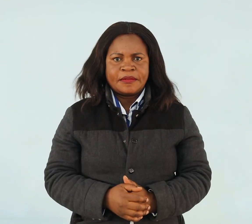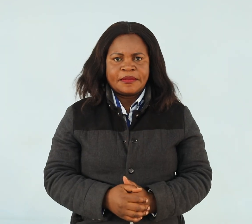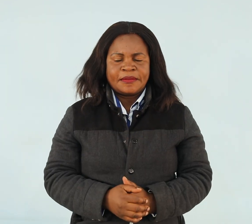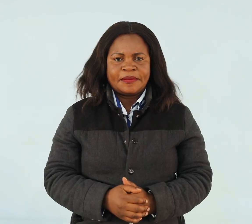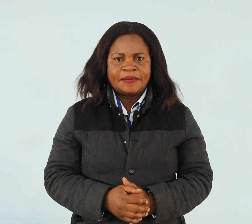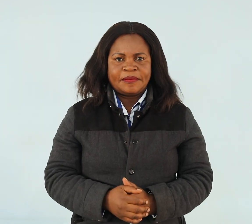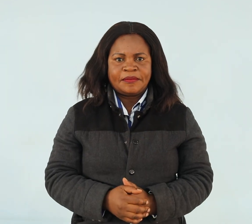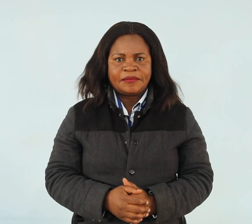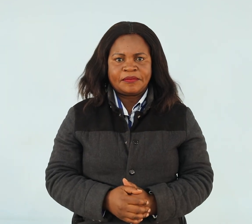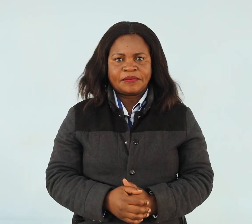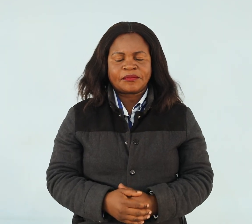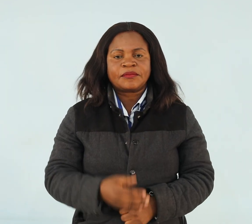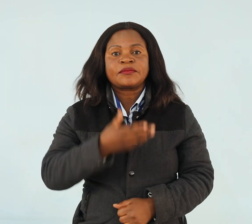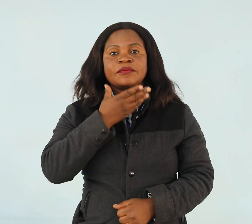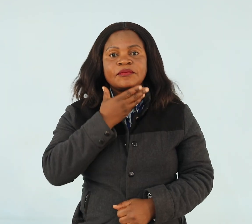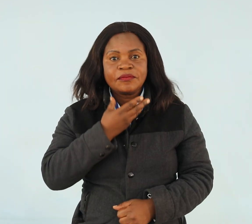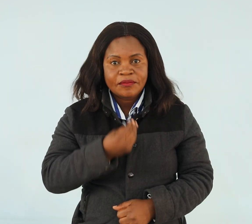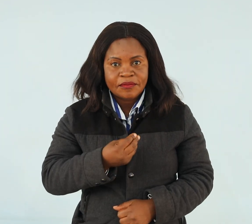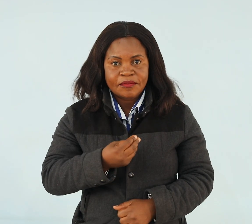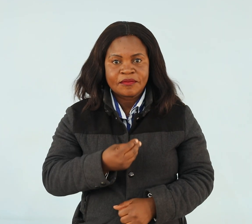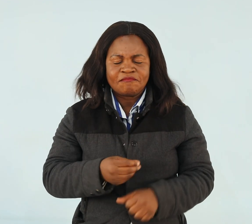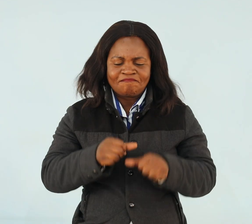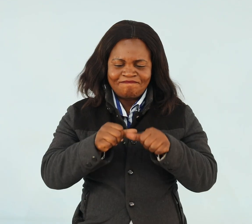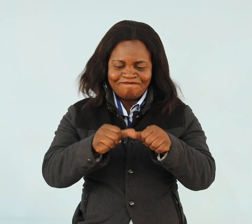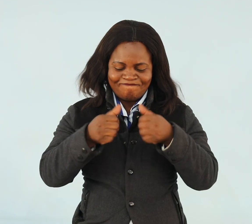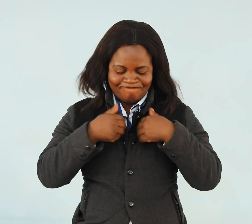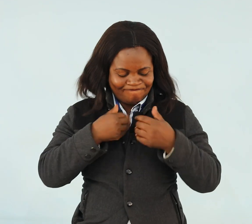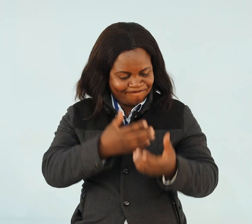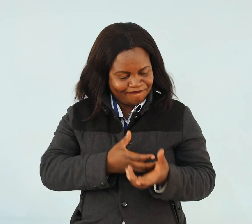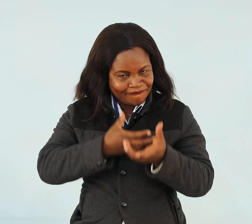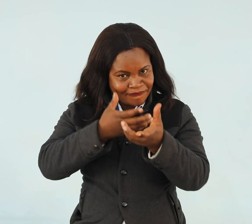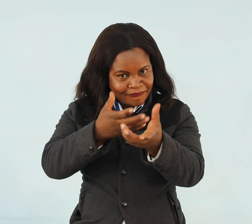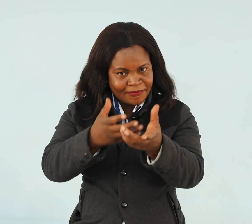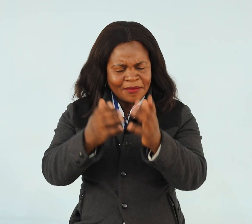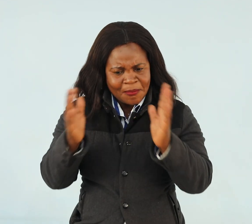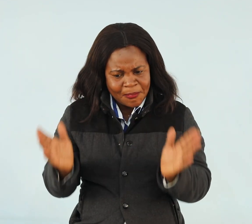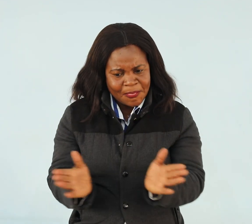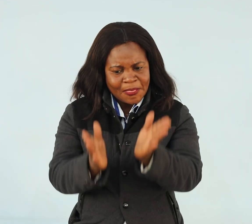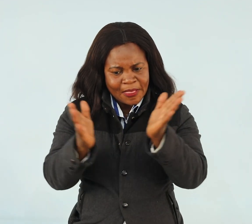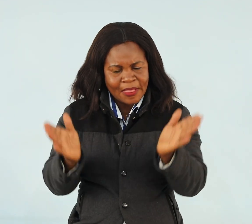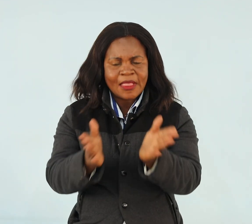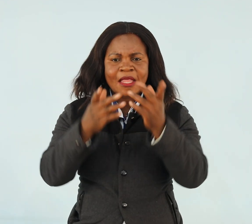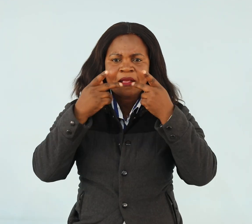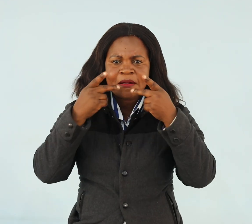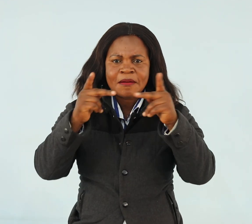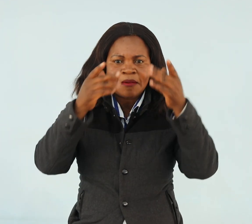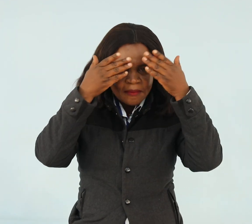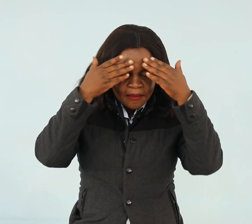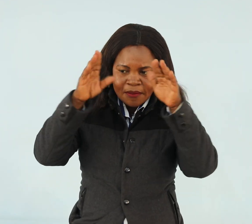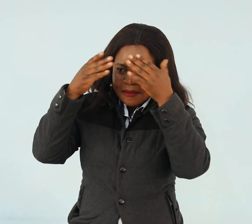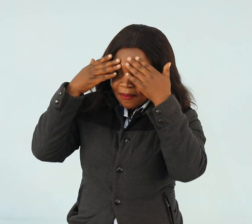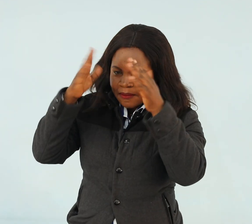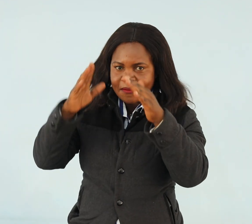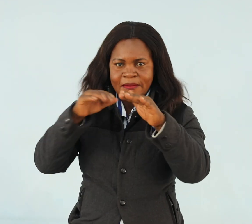The Commission remains committed to promoting public awareness, accessibility,